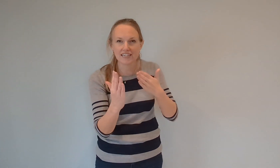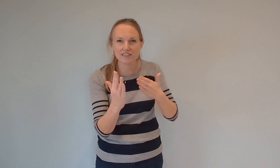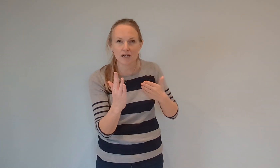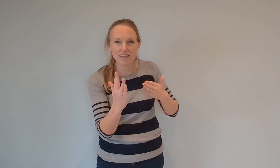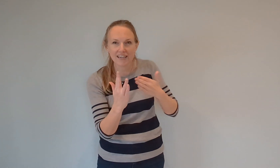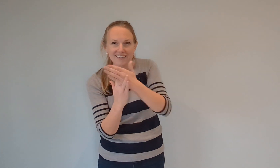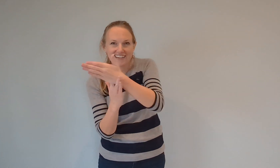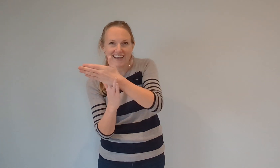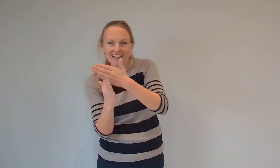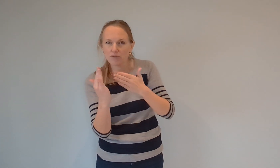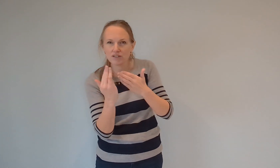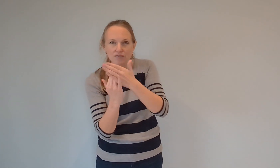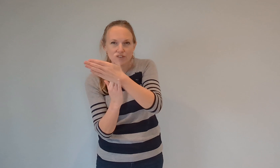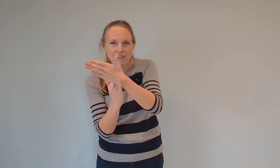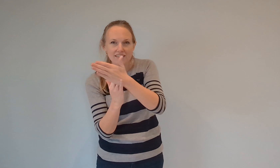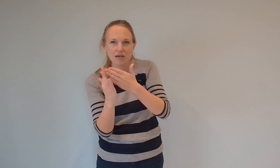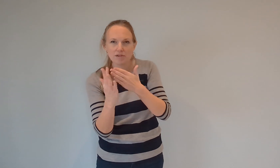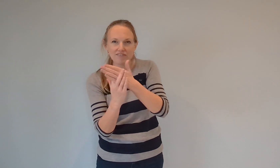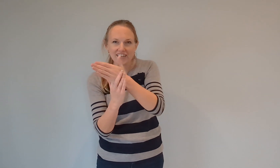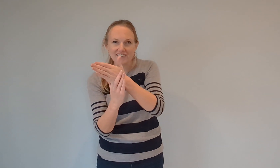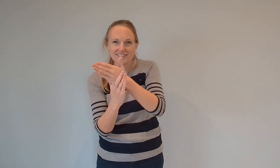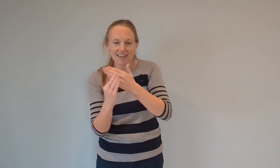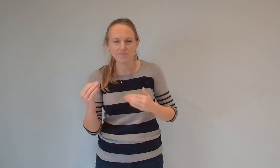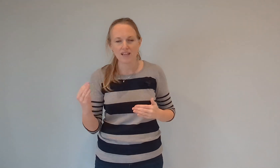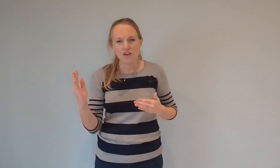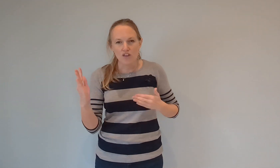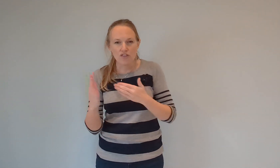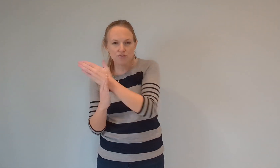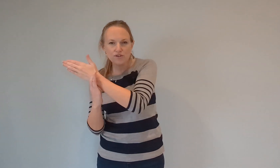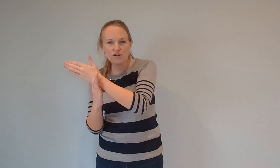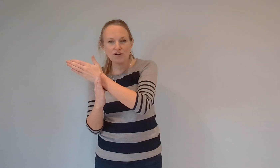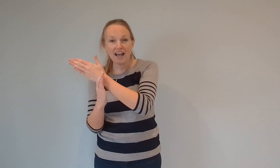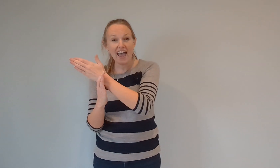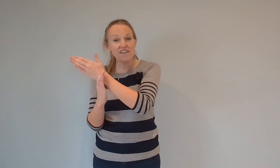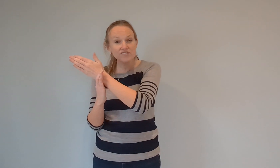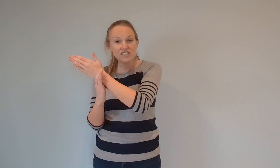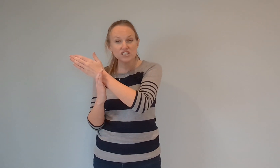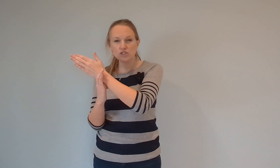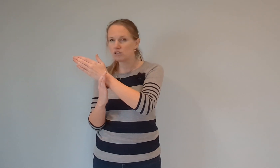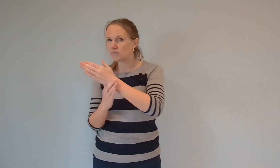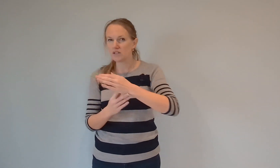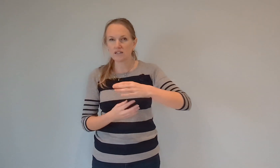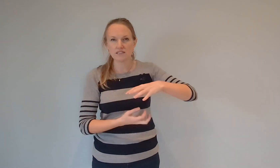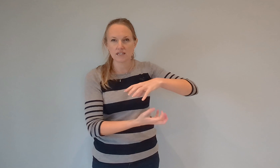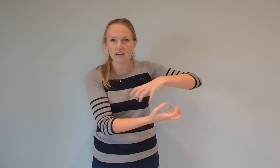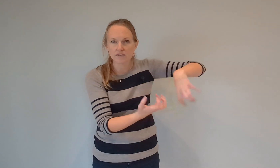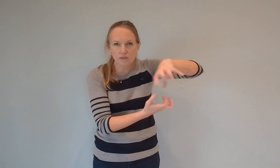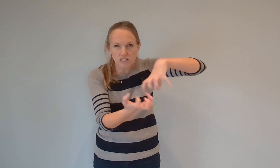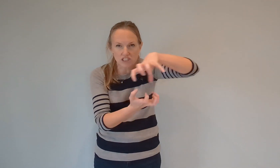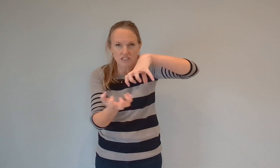take your dominant hand and cut anywhere through your non-dominant fingers. Okay? Through every storm. We're not going to sign every. We're just going to